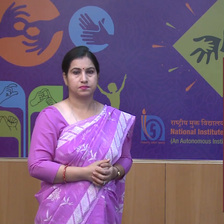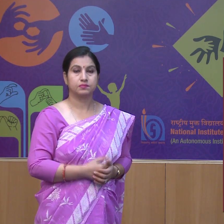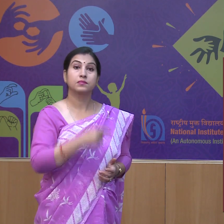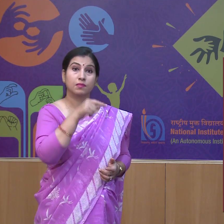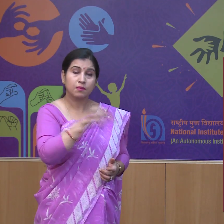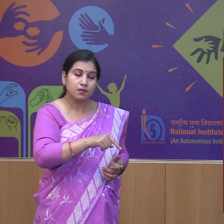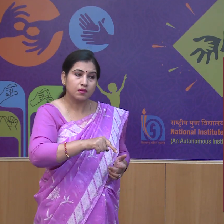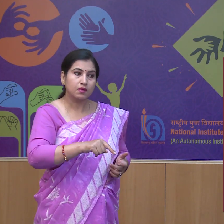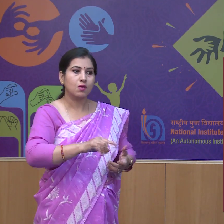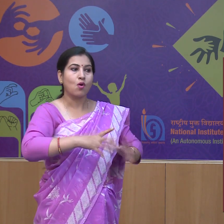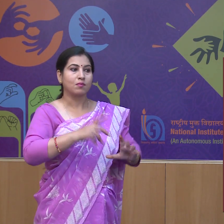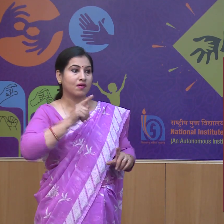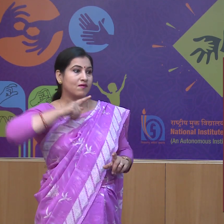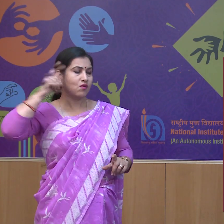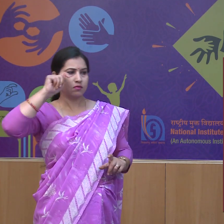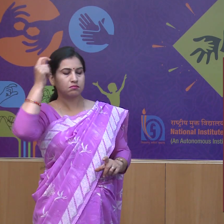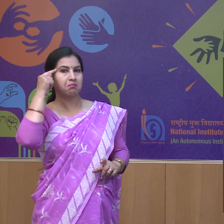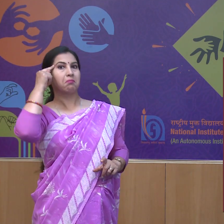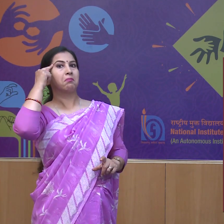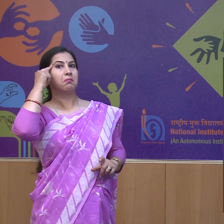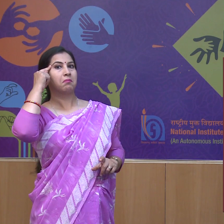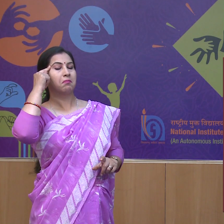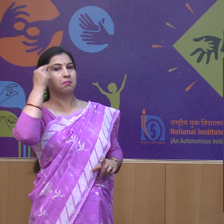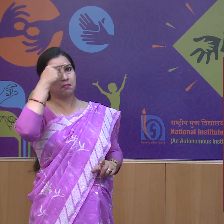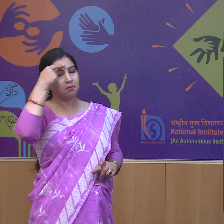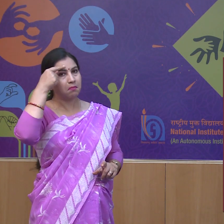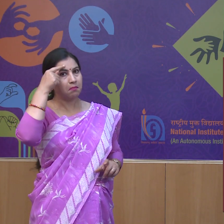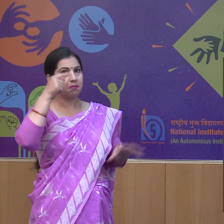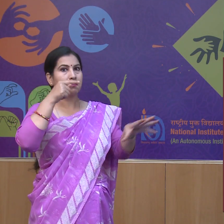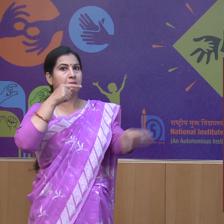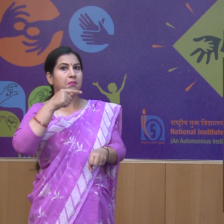This gave the English chance to occupy India.